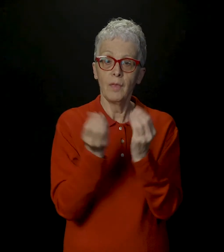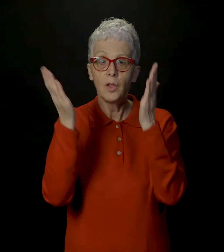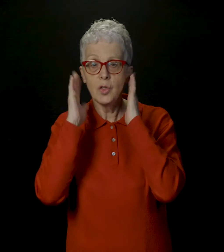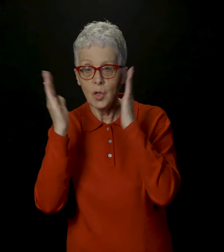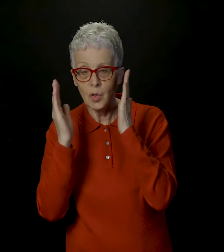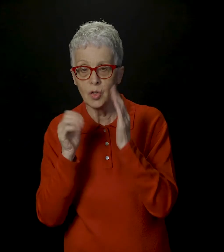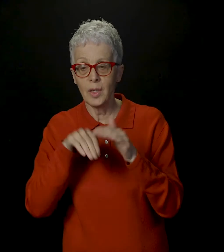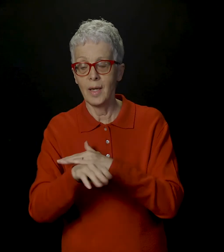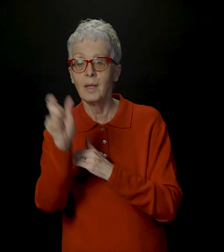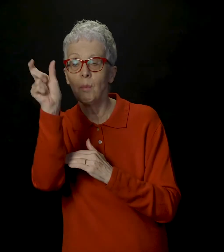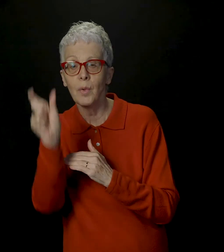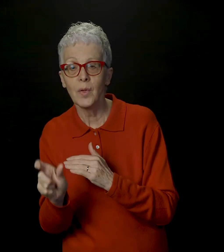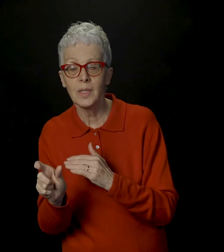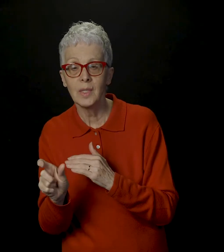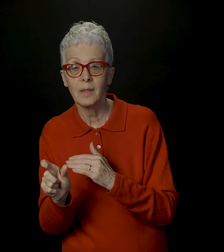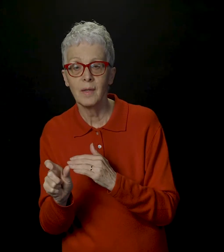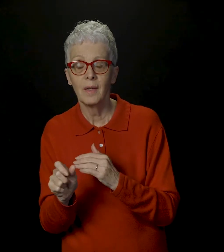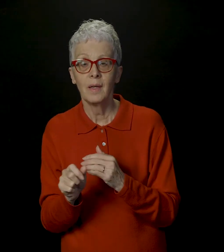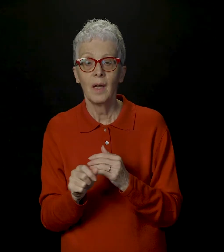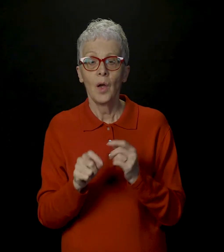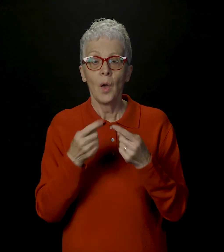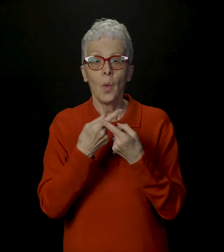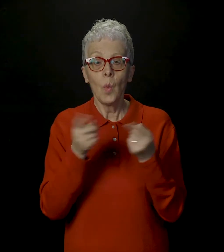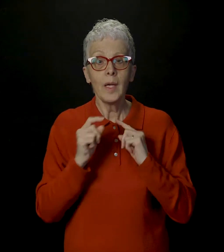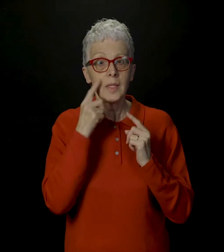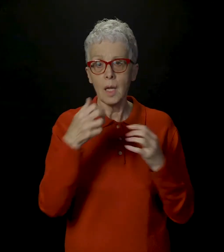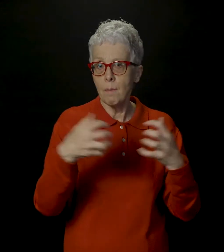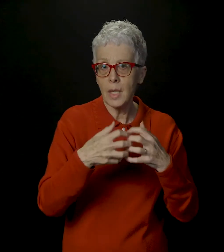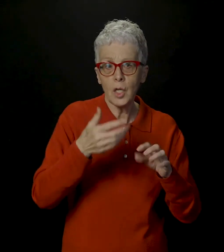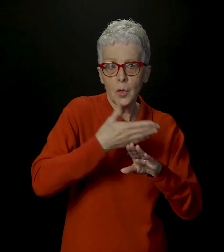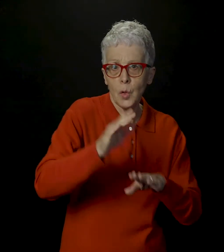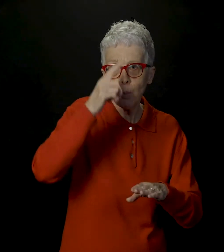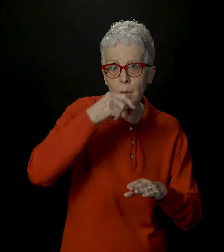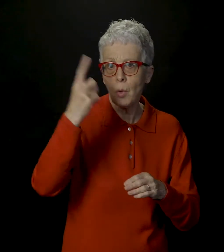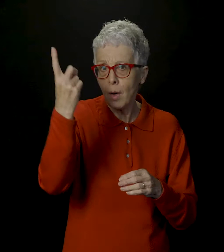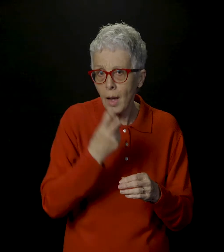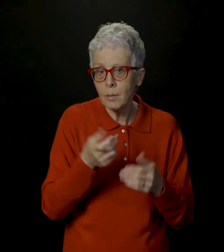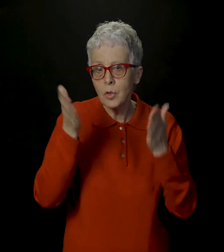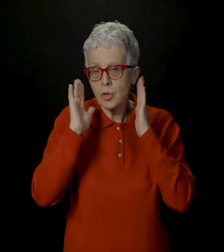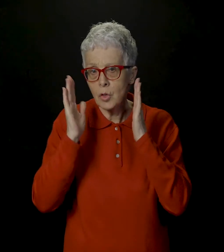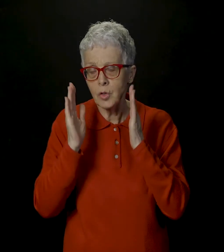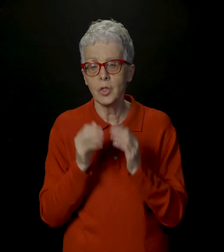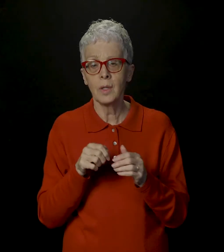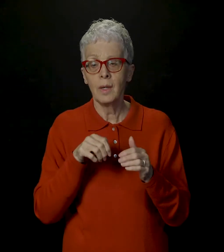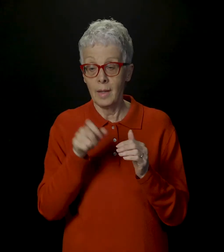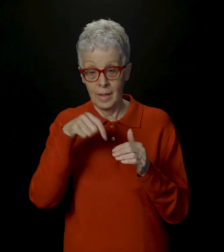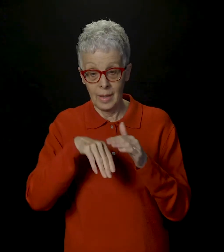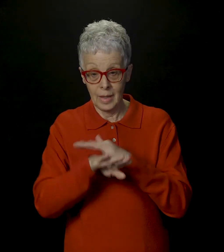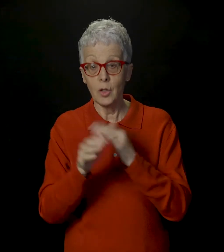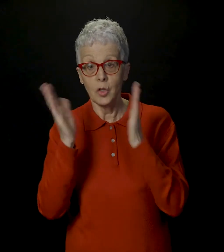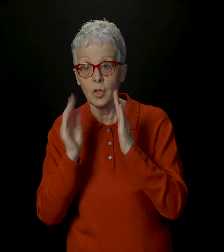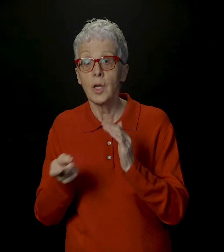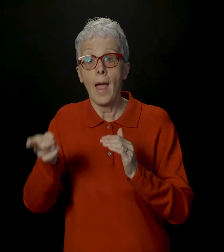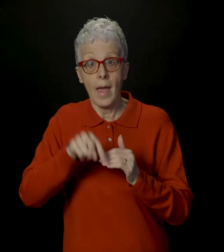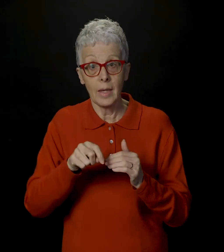church, in person You know, at the start of this year We've seen a lot of new faces joining us Both in person and online And that's just been incredible